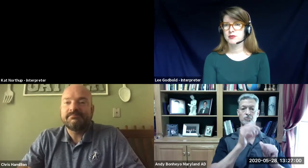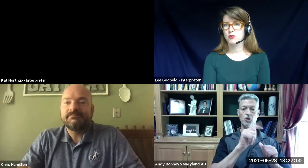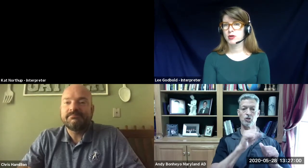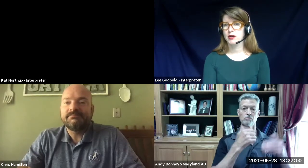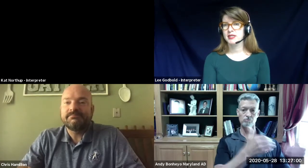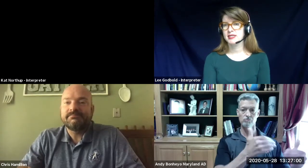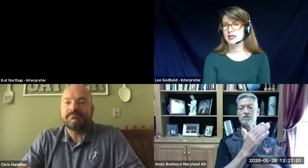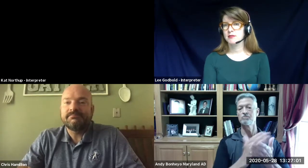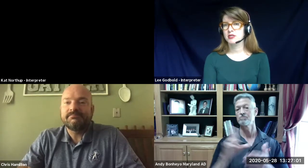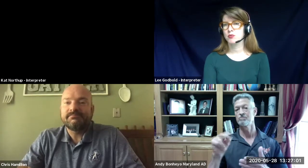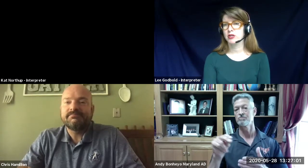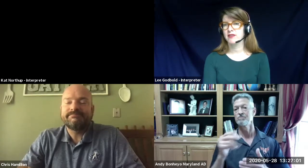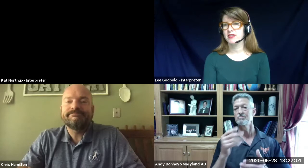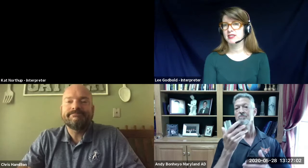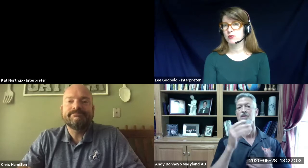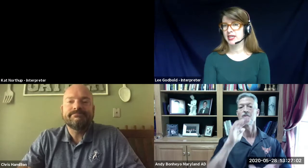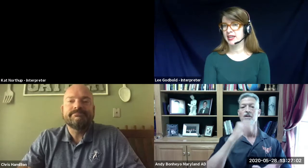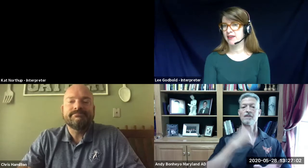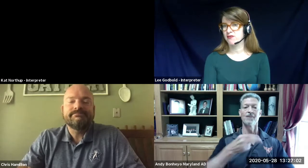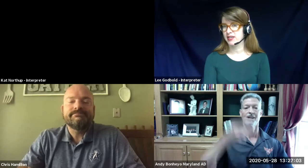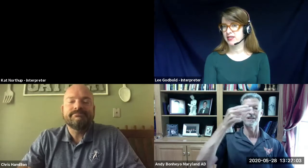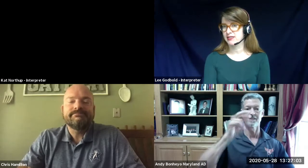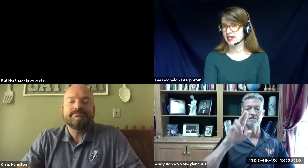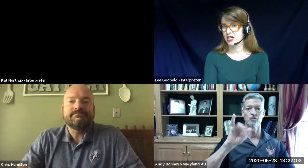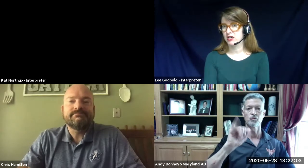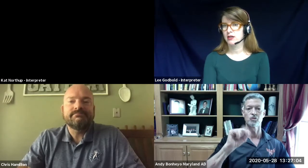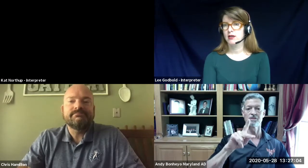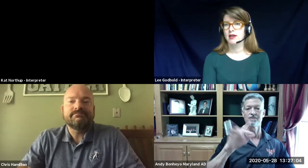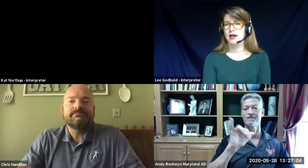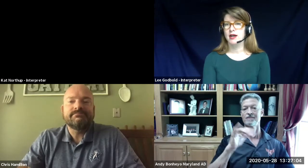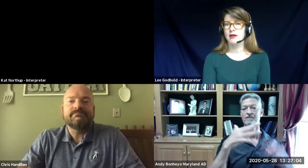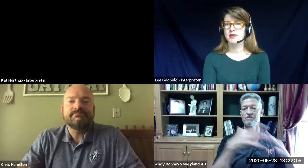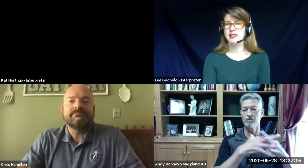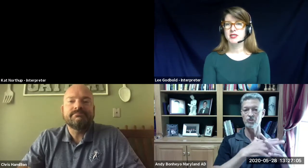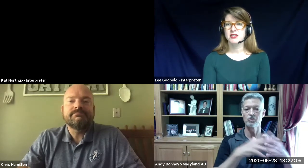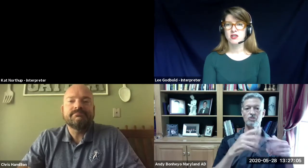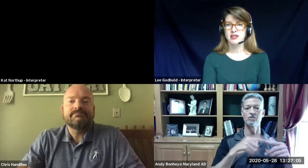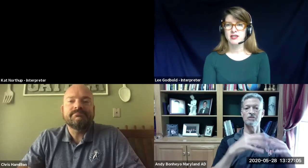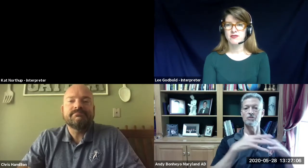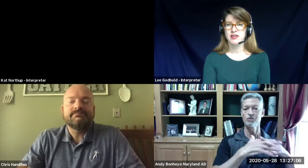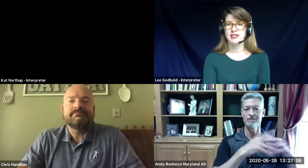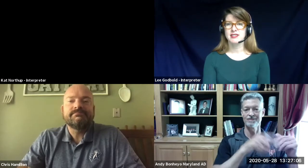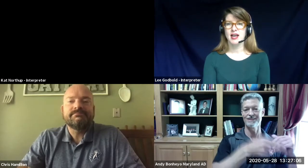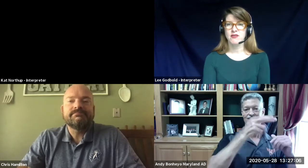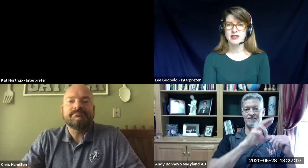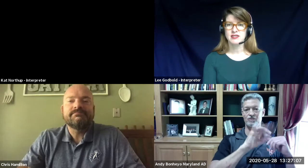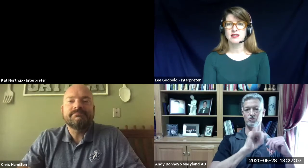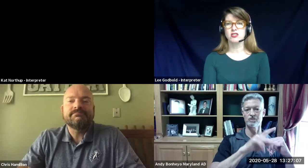There will probably be some sporting events that we can have fans there. It depends on if it's high risk, such